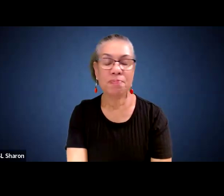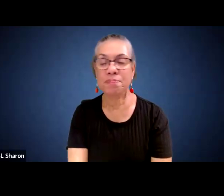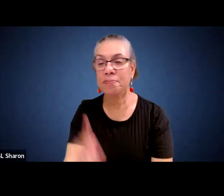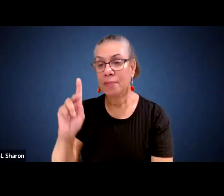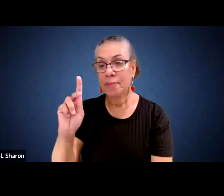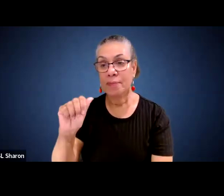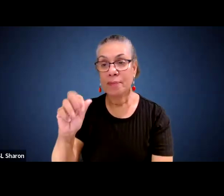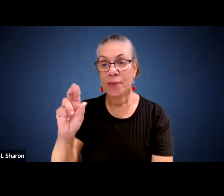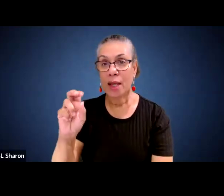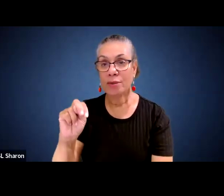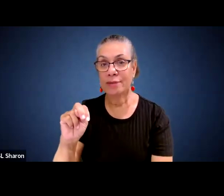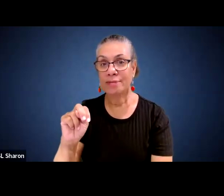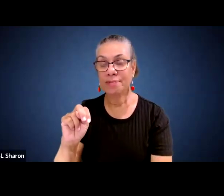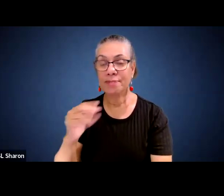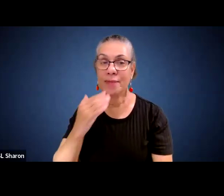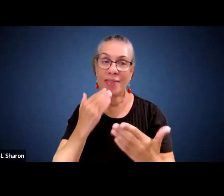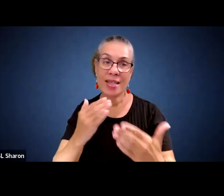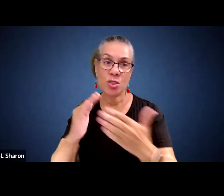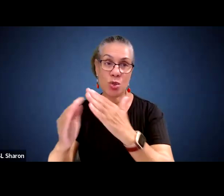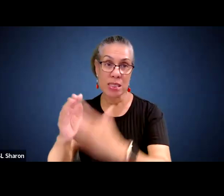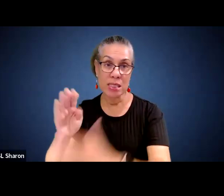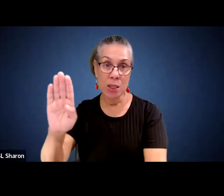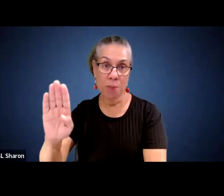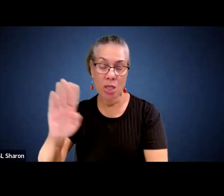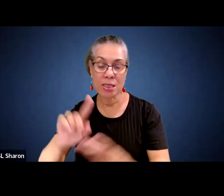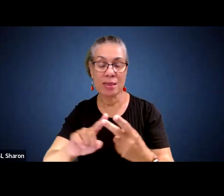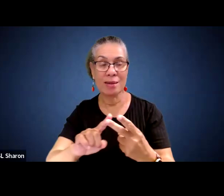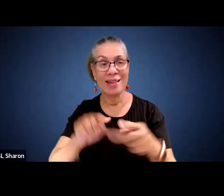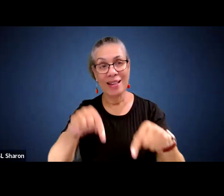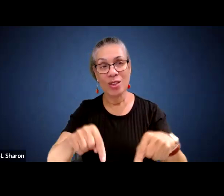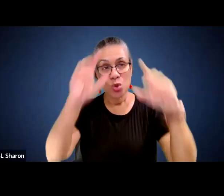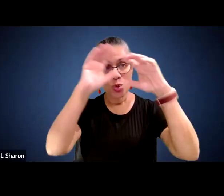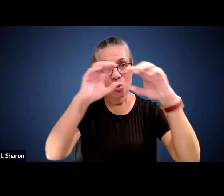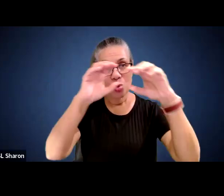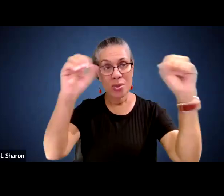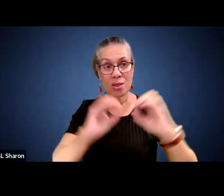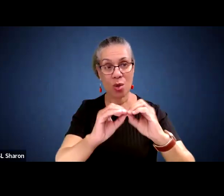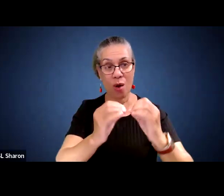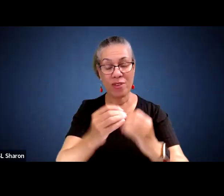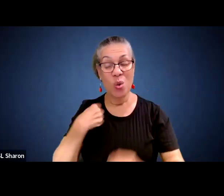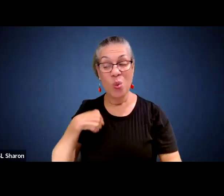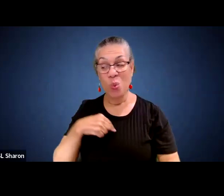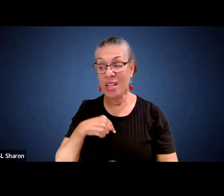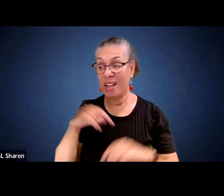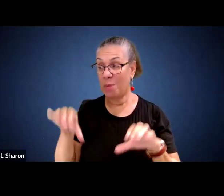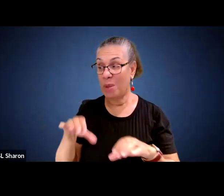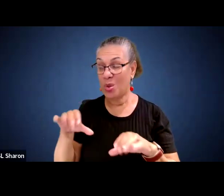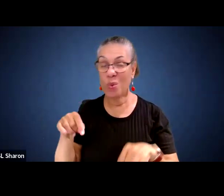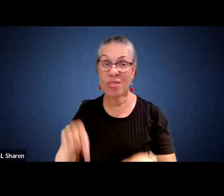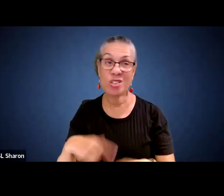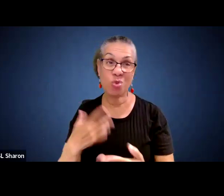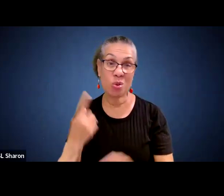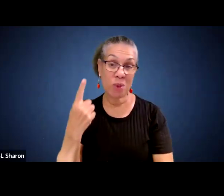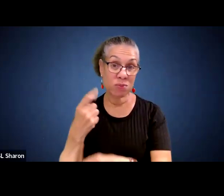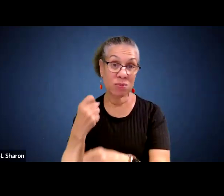well, thanks to the city of Boston and the superintendent's office, we have been on this journey for about a year.